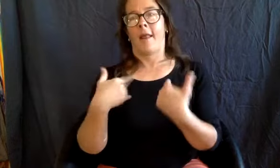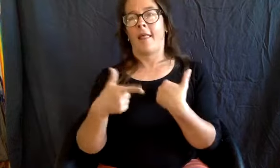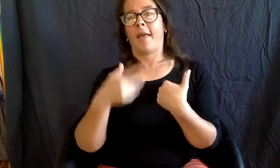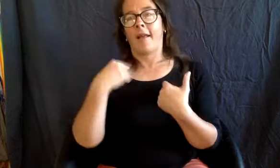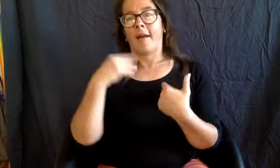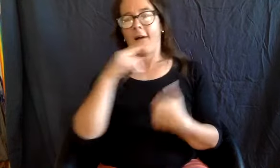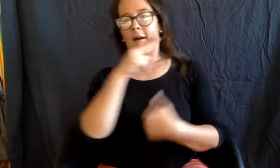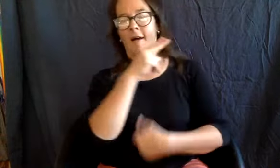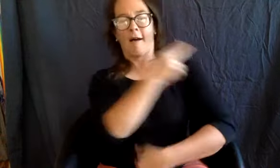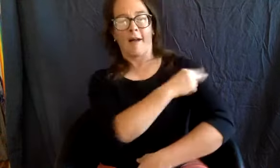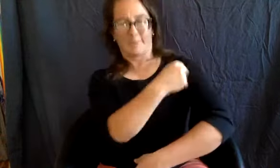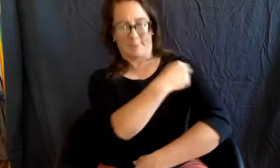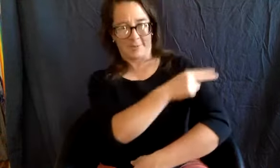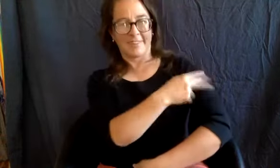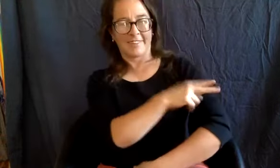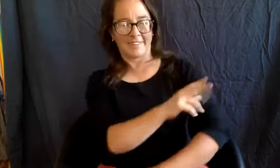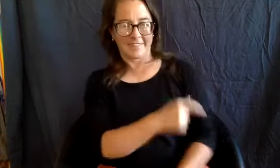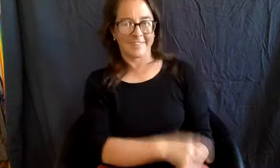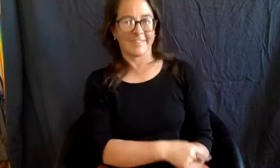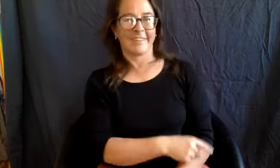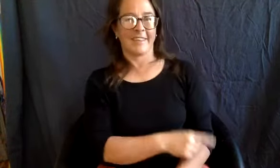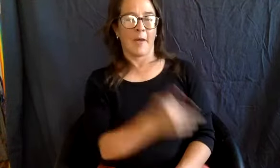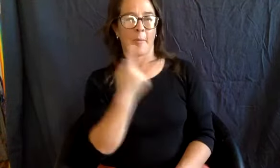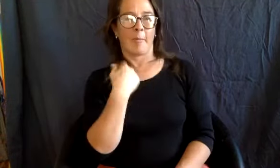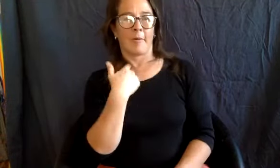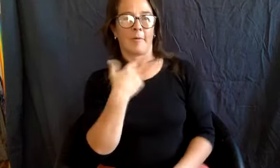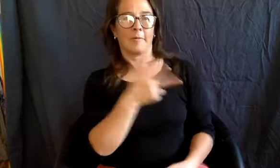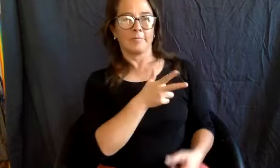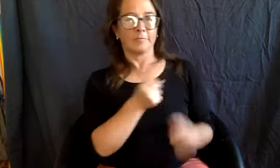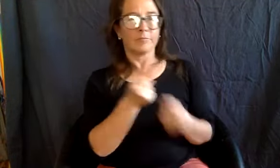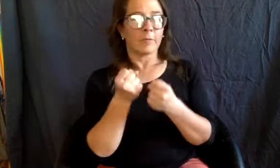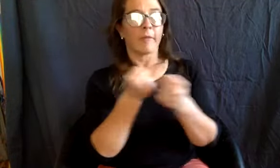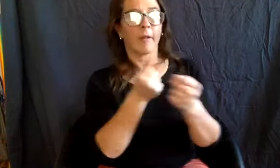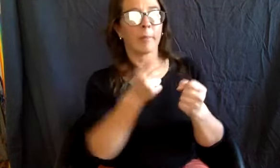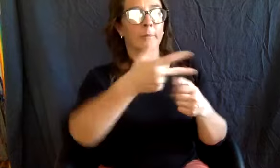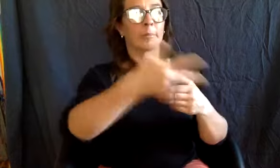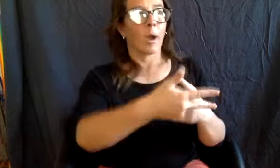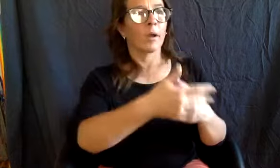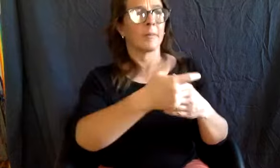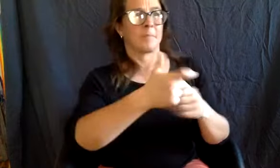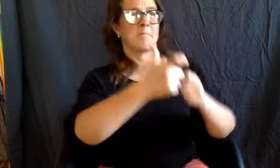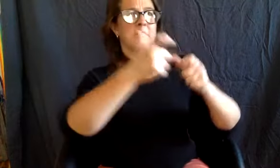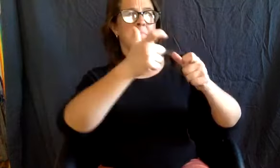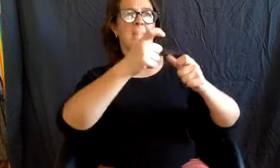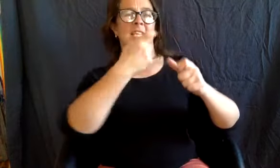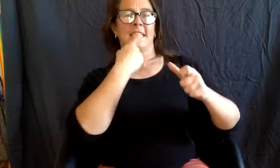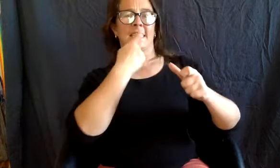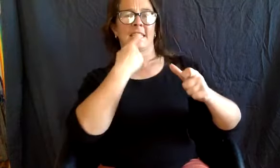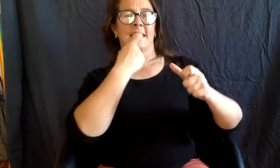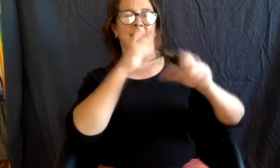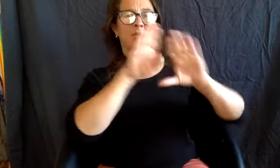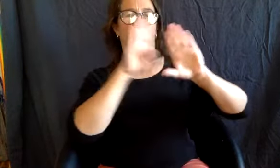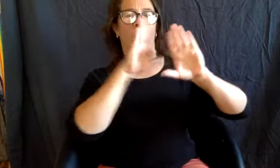I still can't fathom to this day how this man could write a paper about my alcoholism some 40 years before I was even